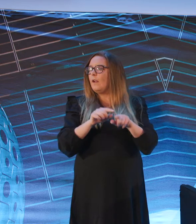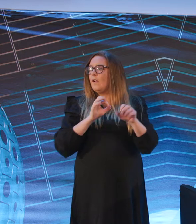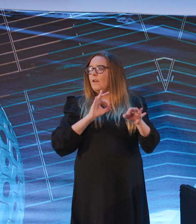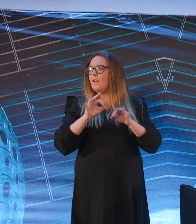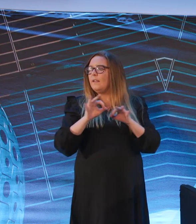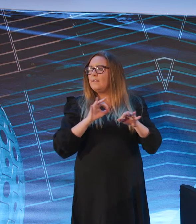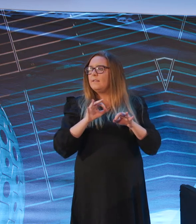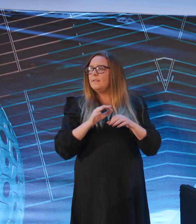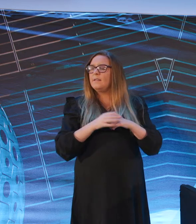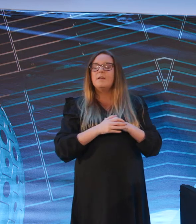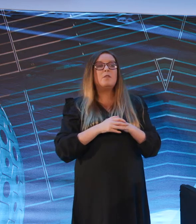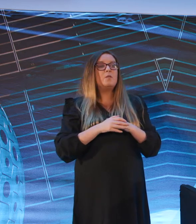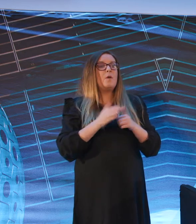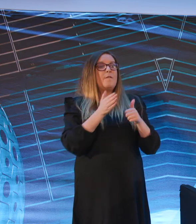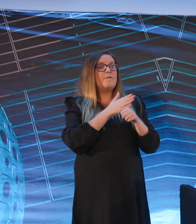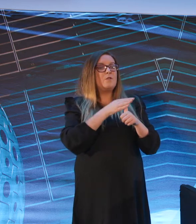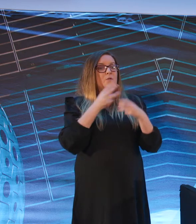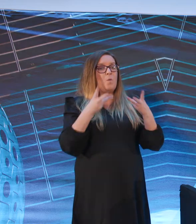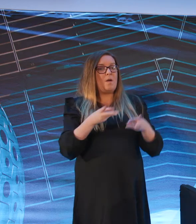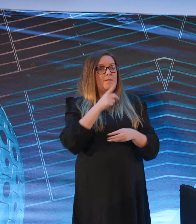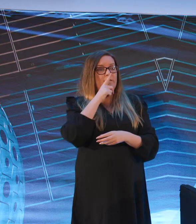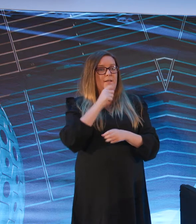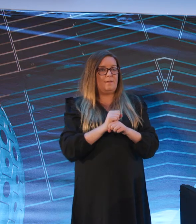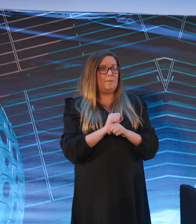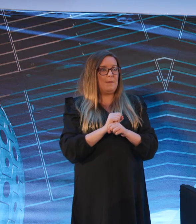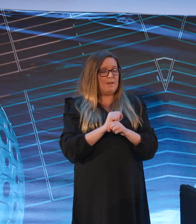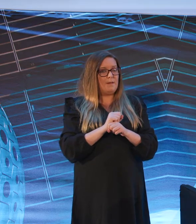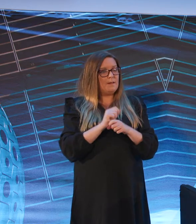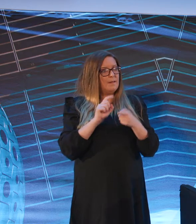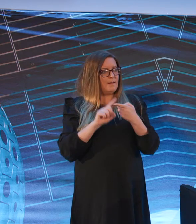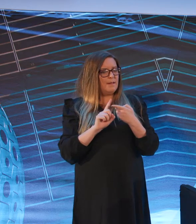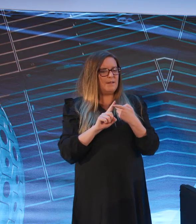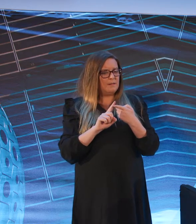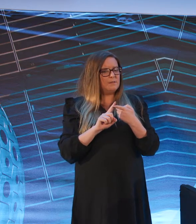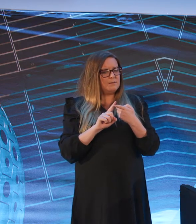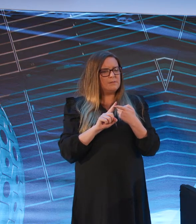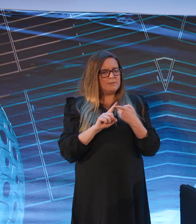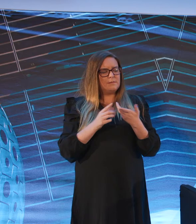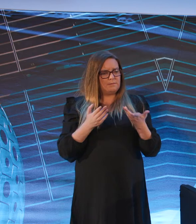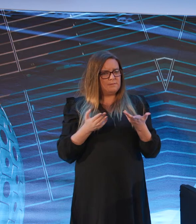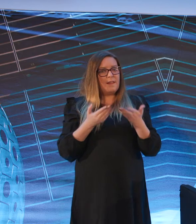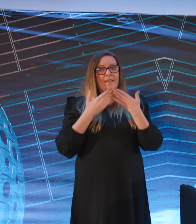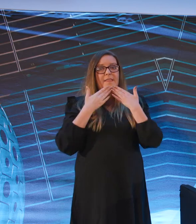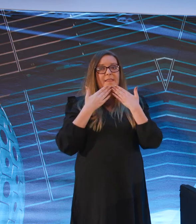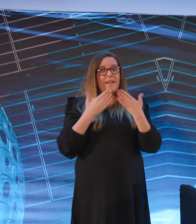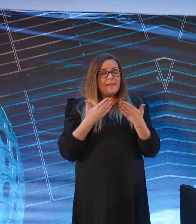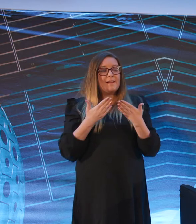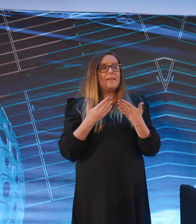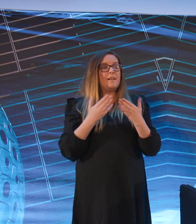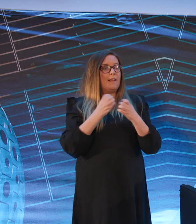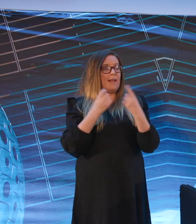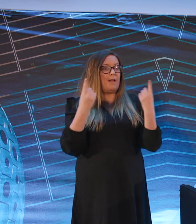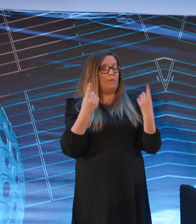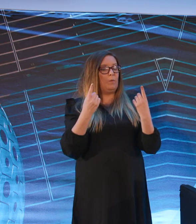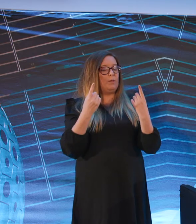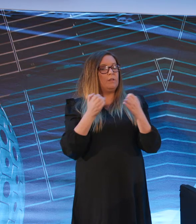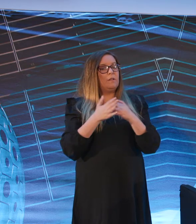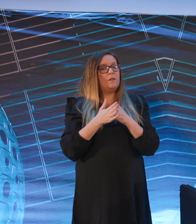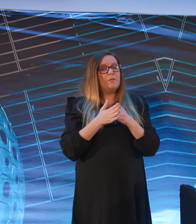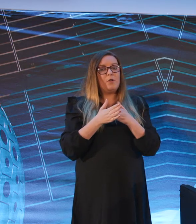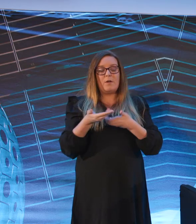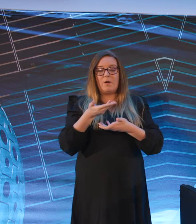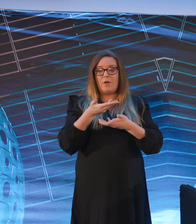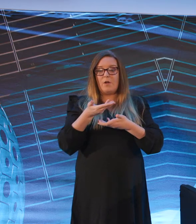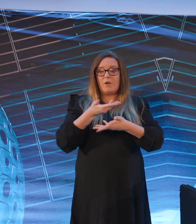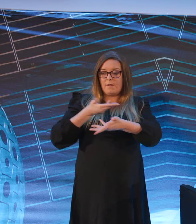authority, I want to start first by saying and remarking and thanking everyone for the